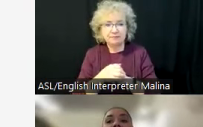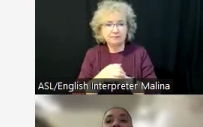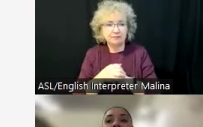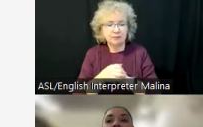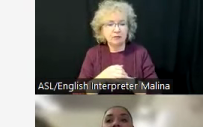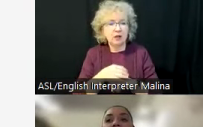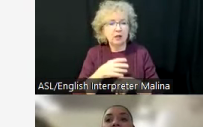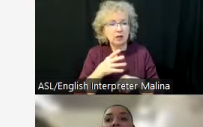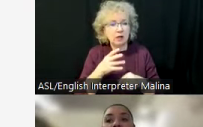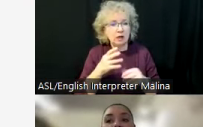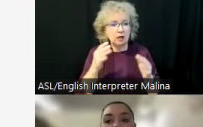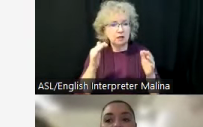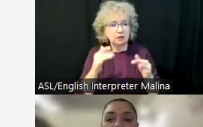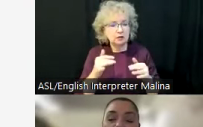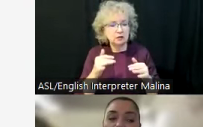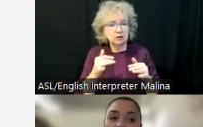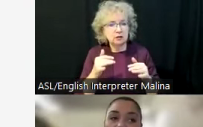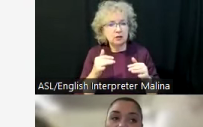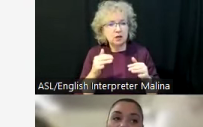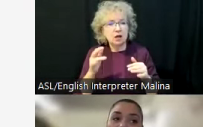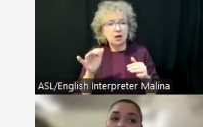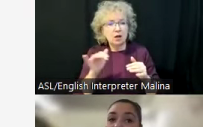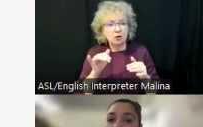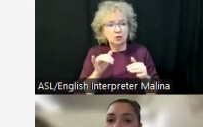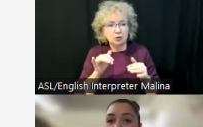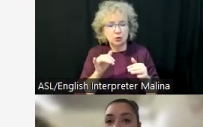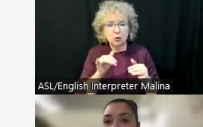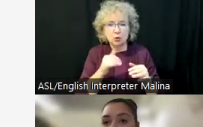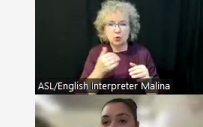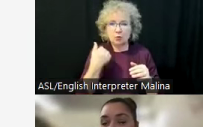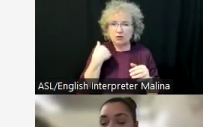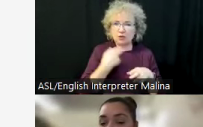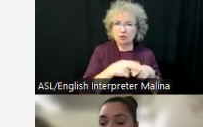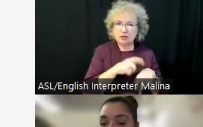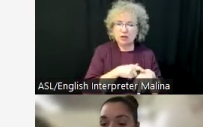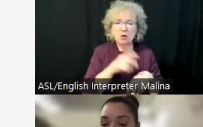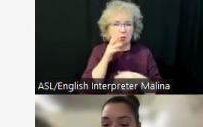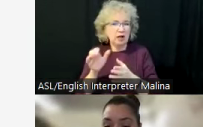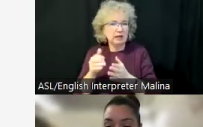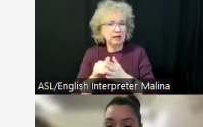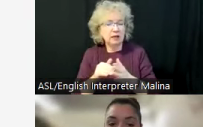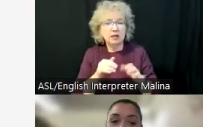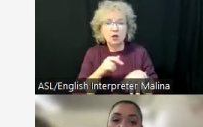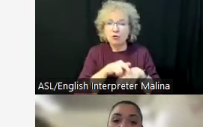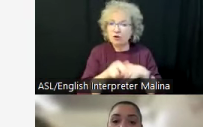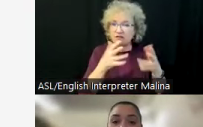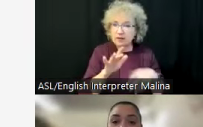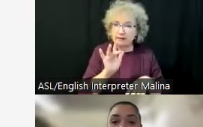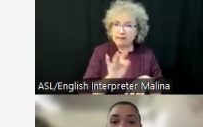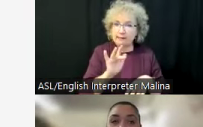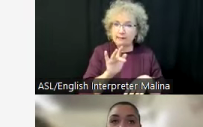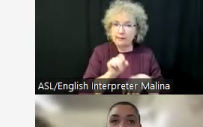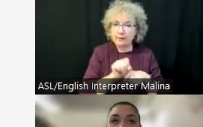And so it was also for a while and it will again, once you submit the referral for your client, it will